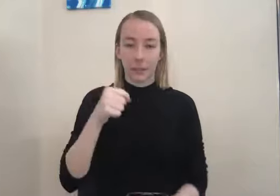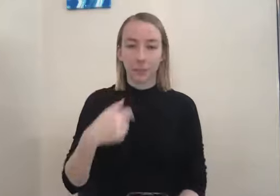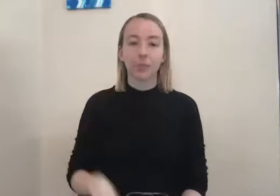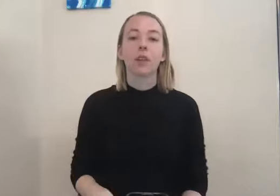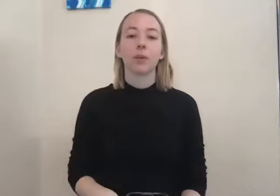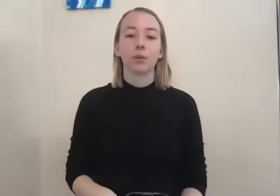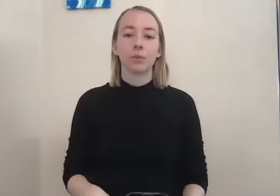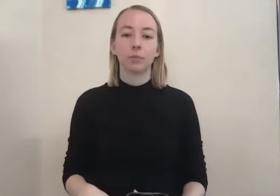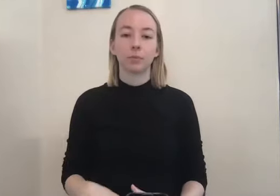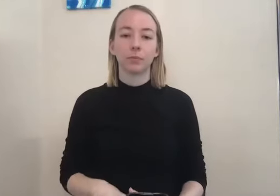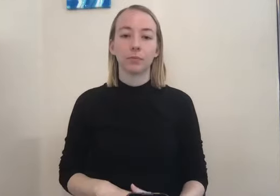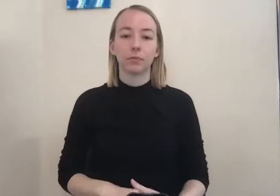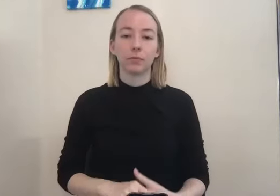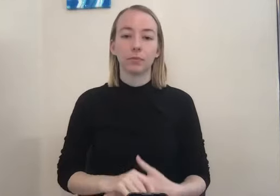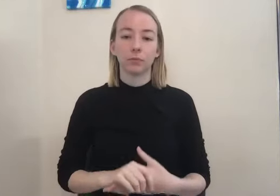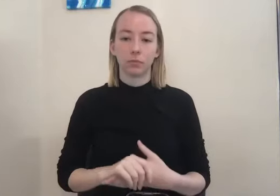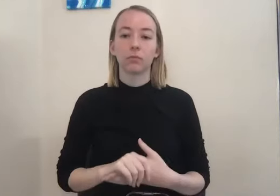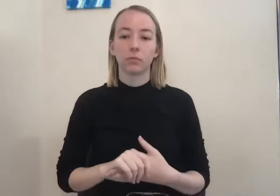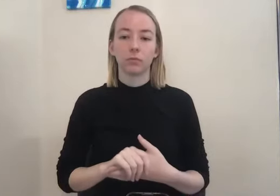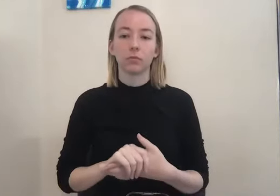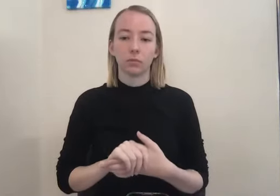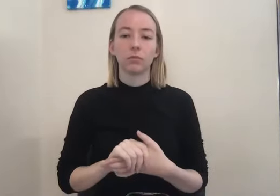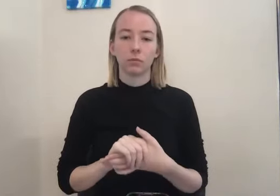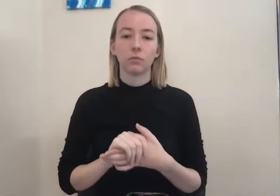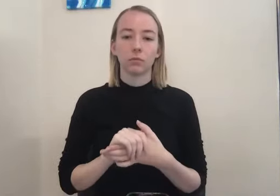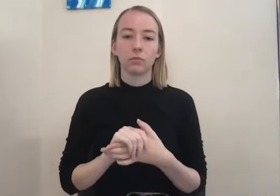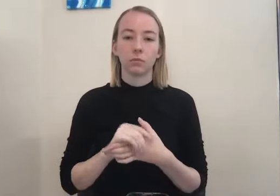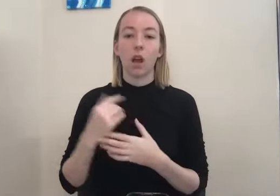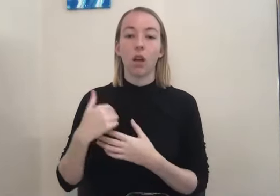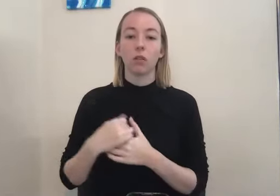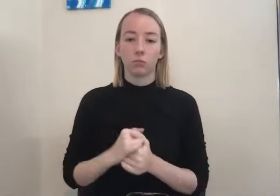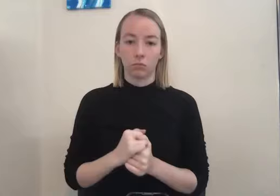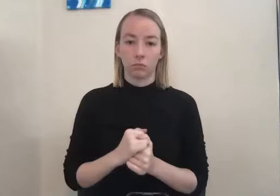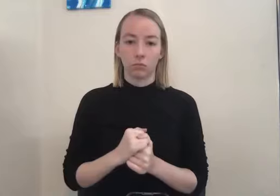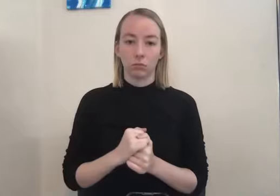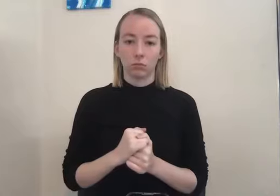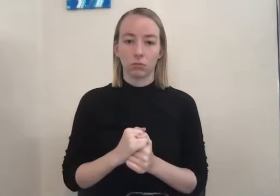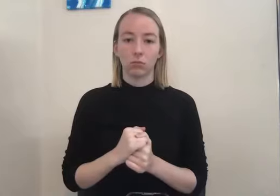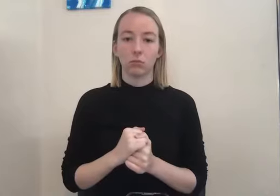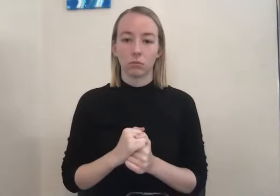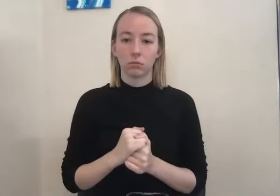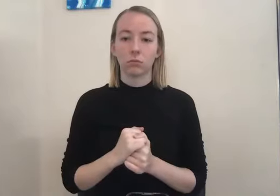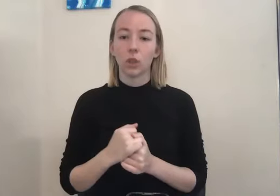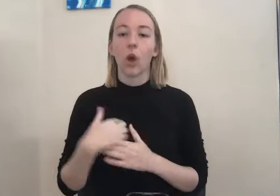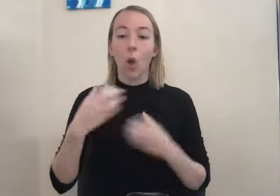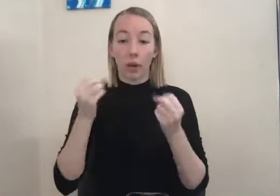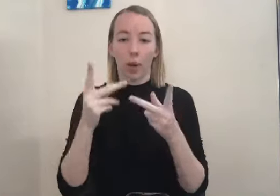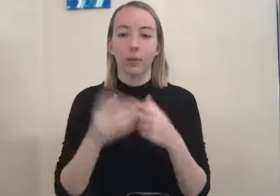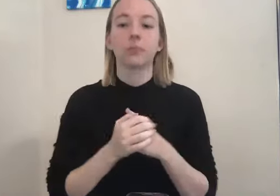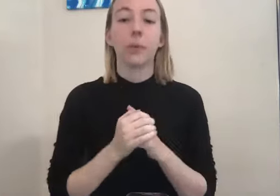long story short, I left and back, and about 4 years ago, I was in a job, and everybody was doing my